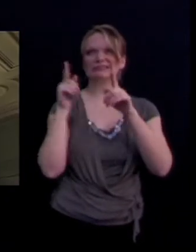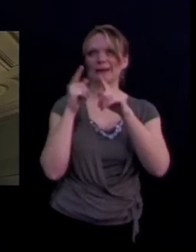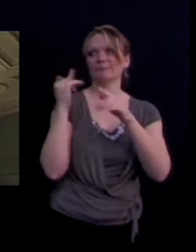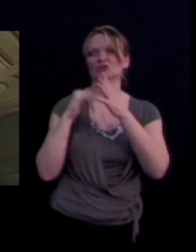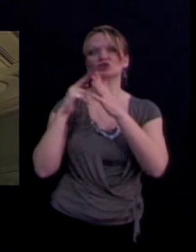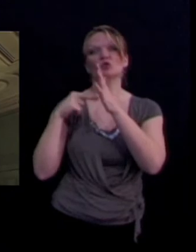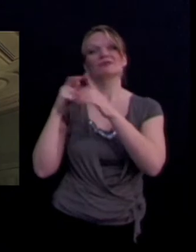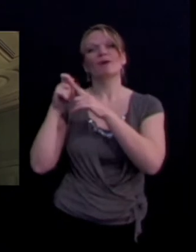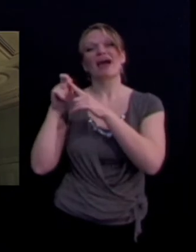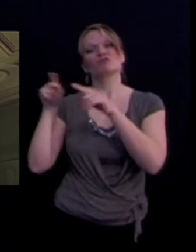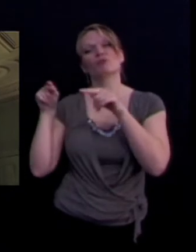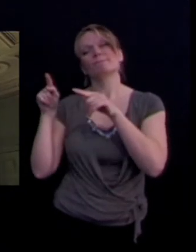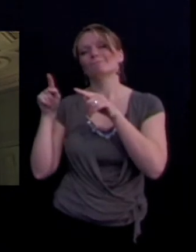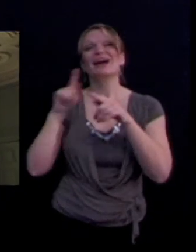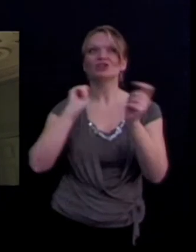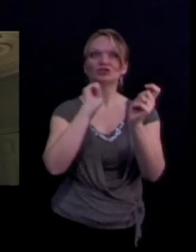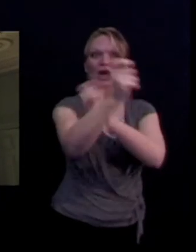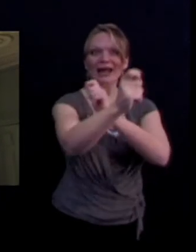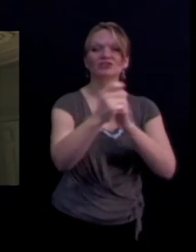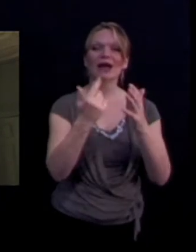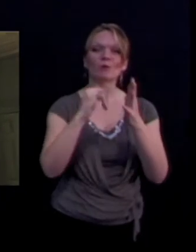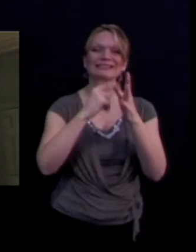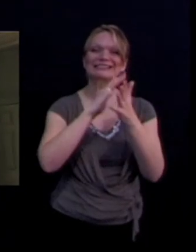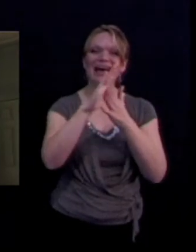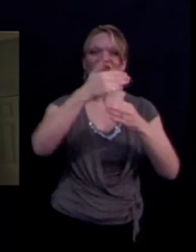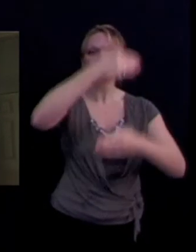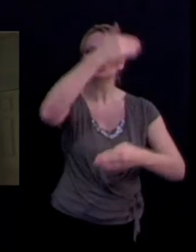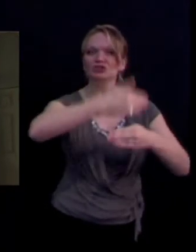be replaced by these deep sash windows.